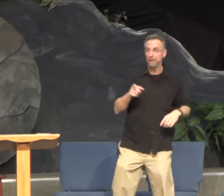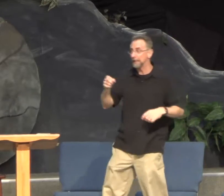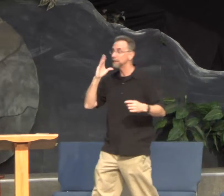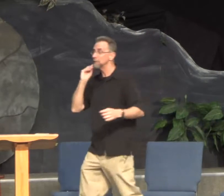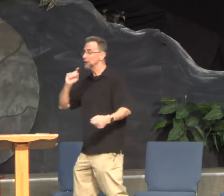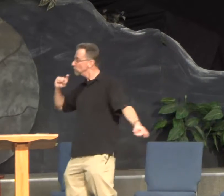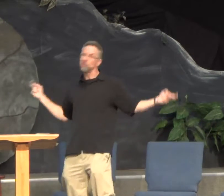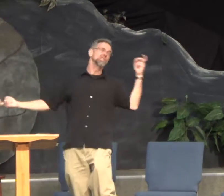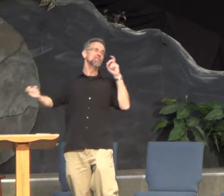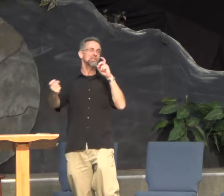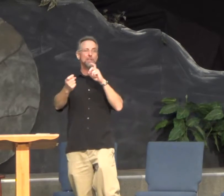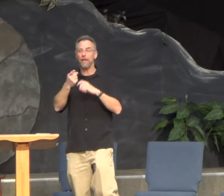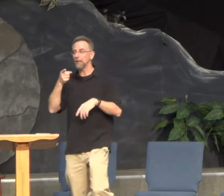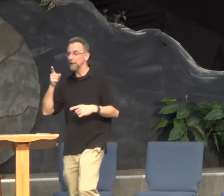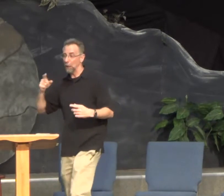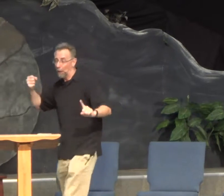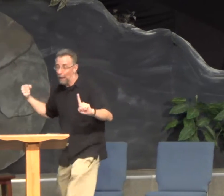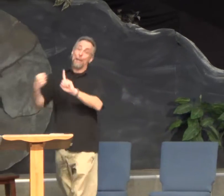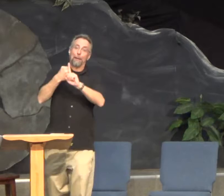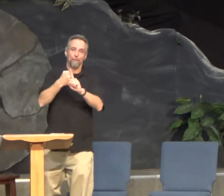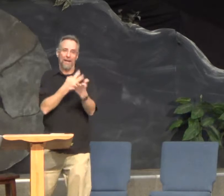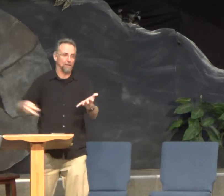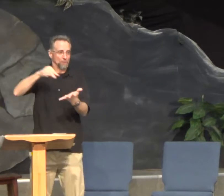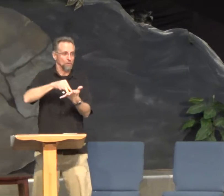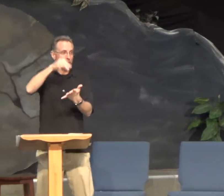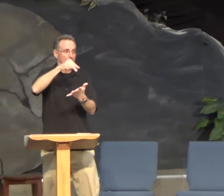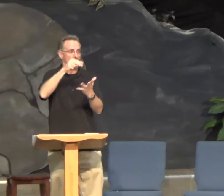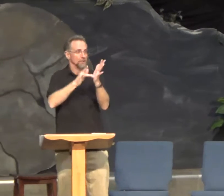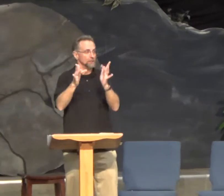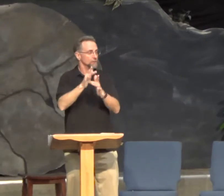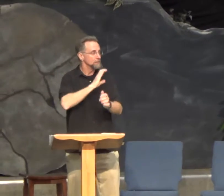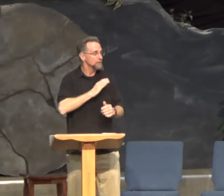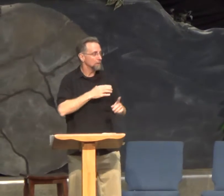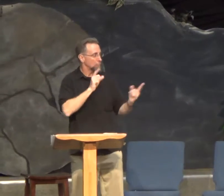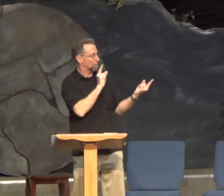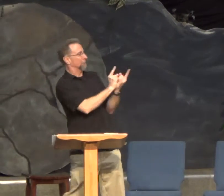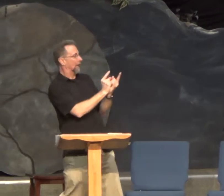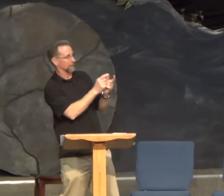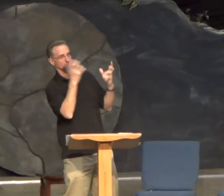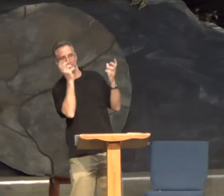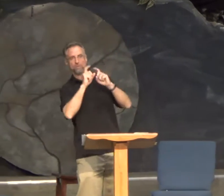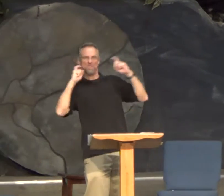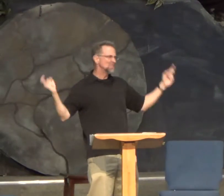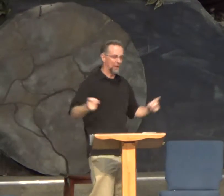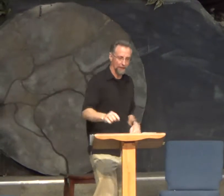We see the change of God. They persecuted him, they struck him, yet he was risen again.